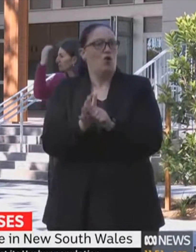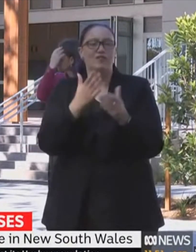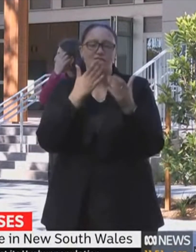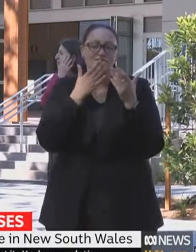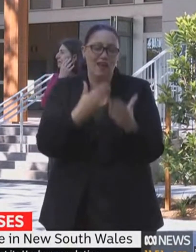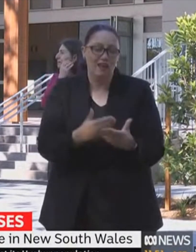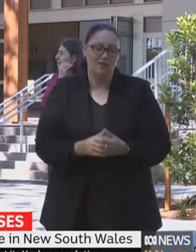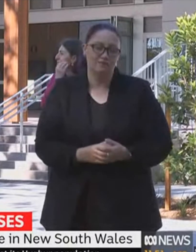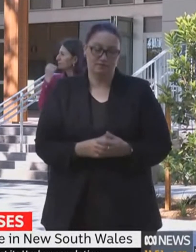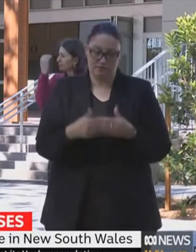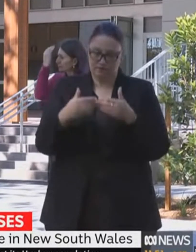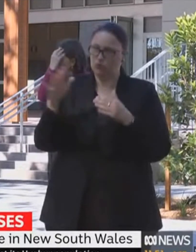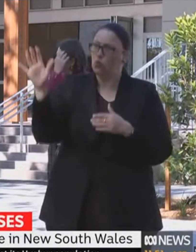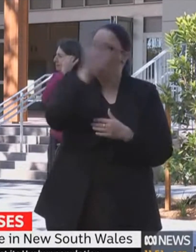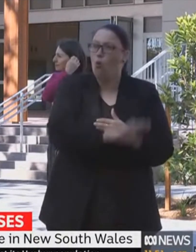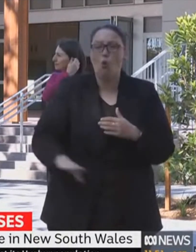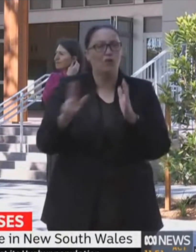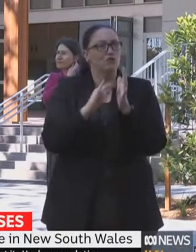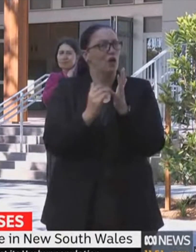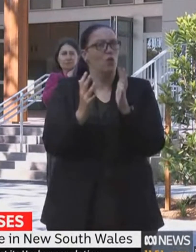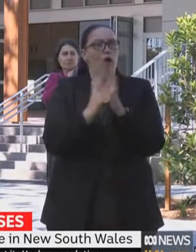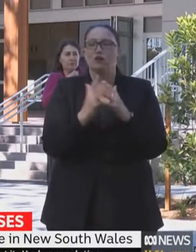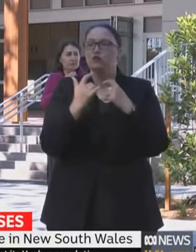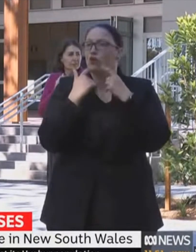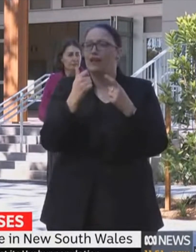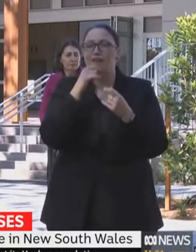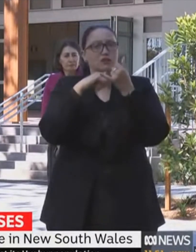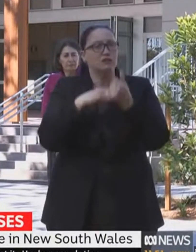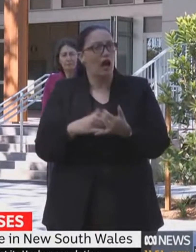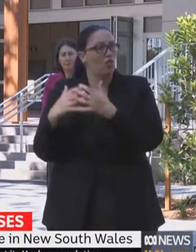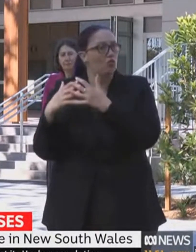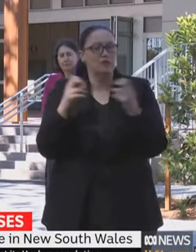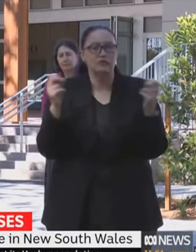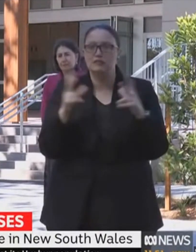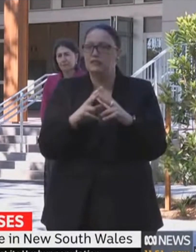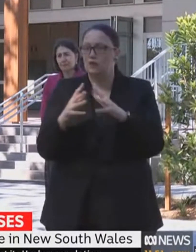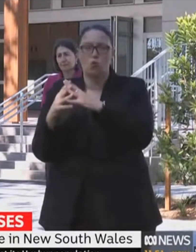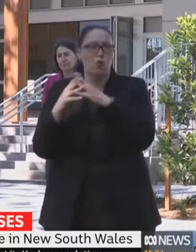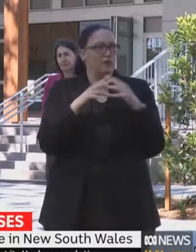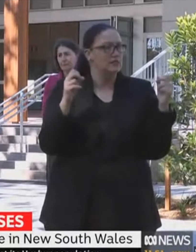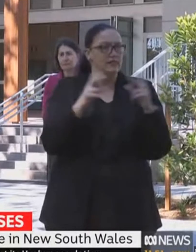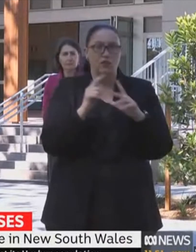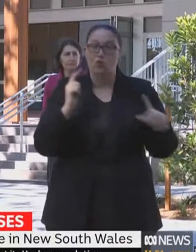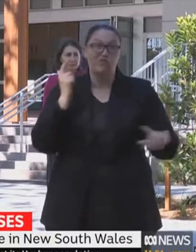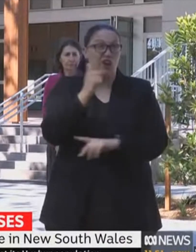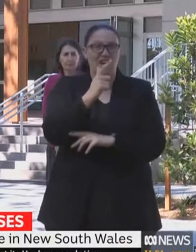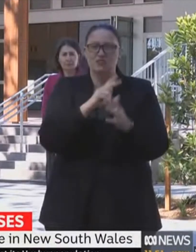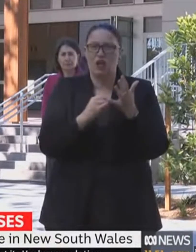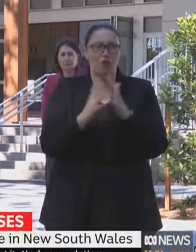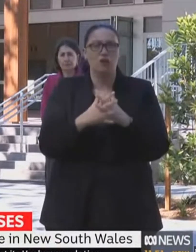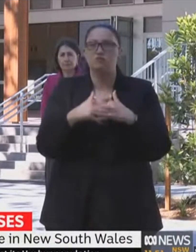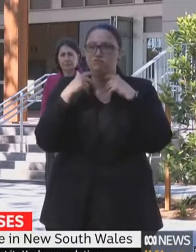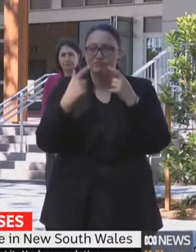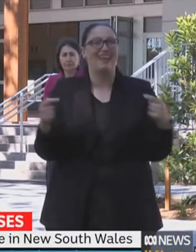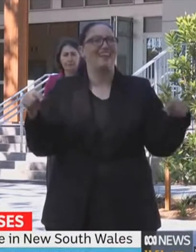2 weeks, regardless, across the state, whether you're in southwestern Sydney or western Sydney or across the state, now is the time to come forward